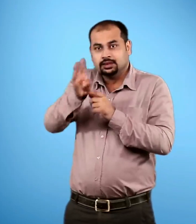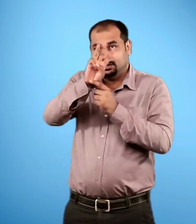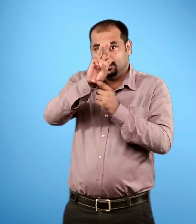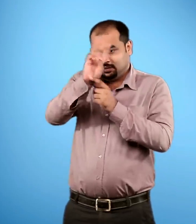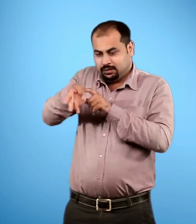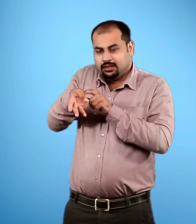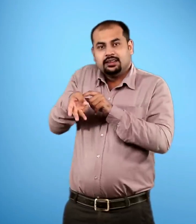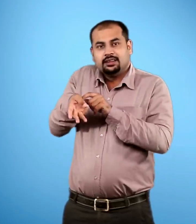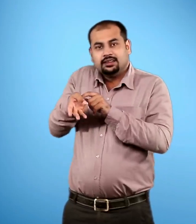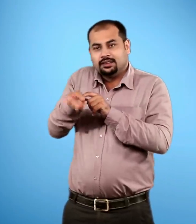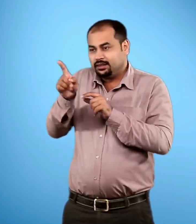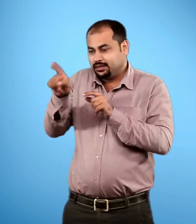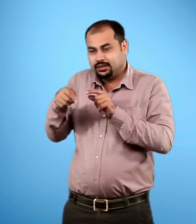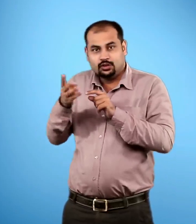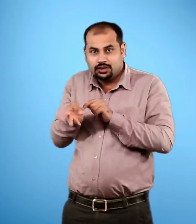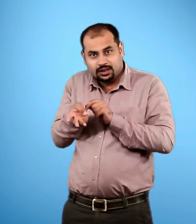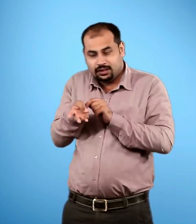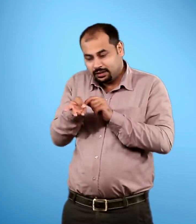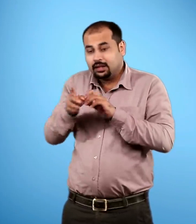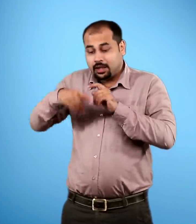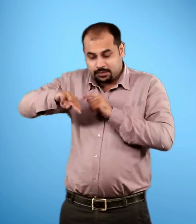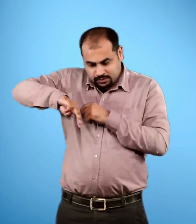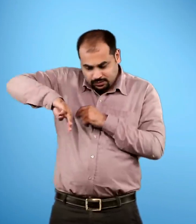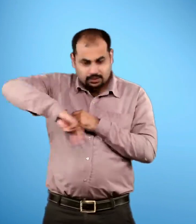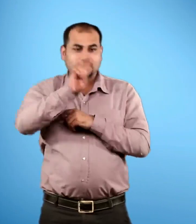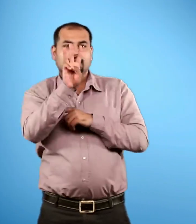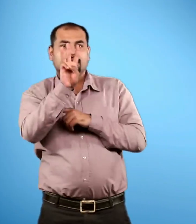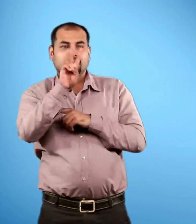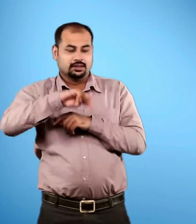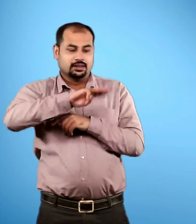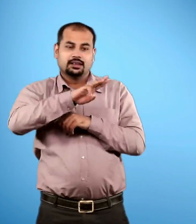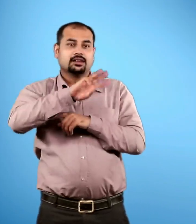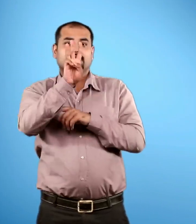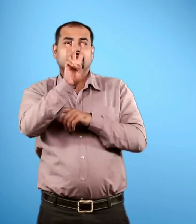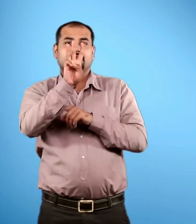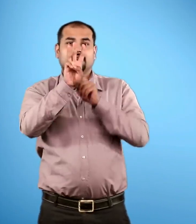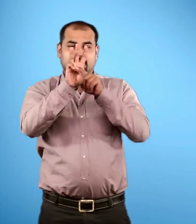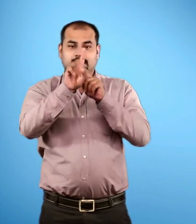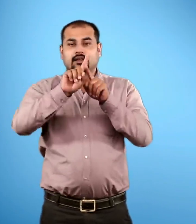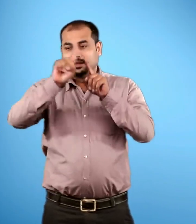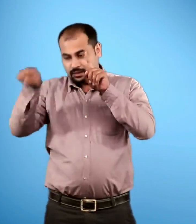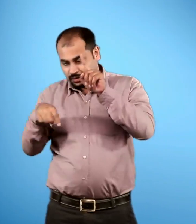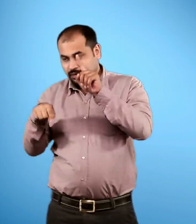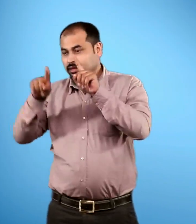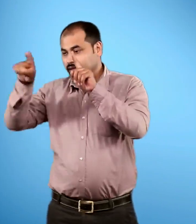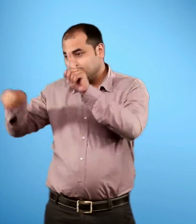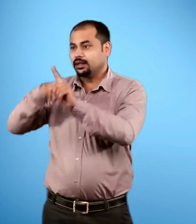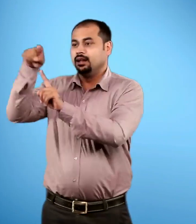Below this, again, we have a series of pictures indicating this half-turn repeat.